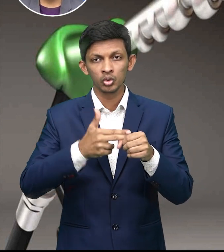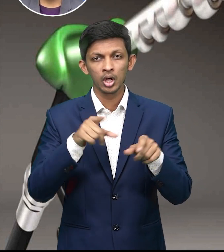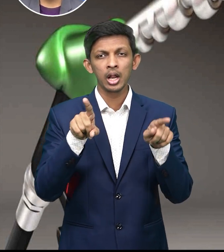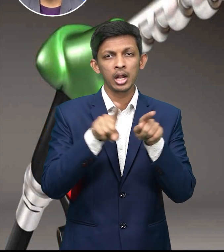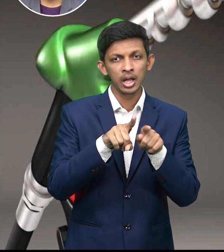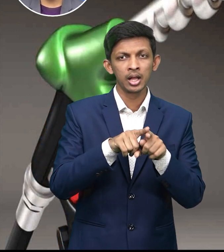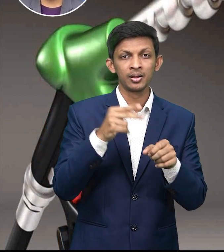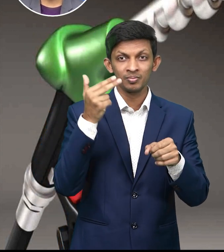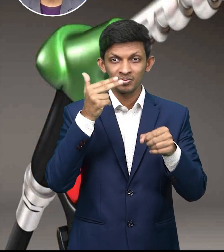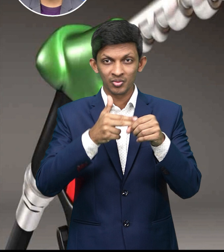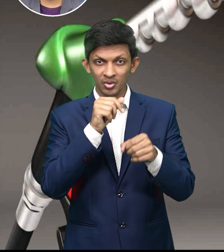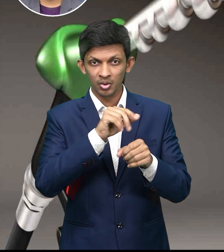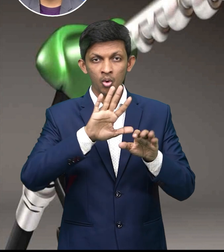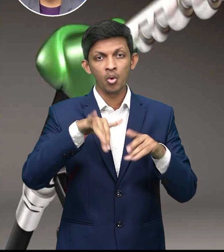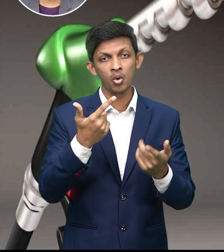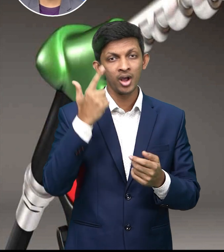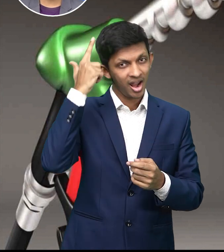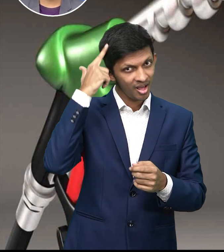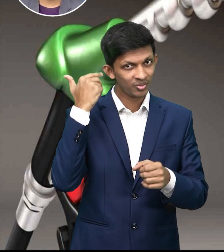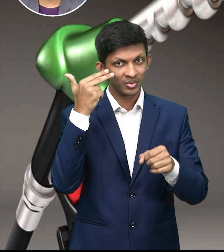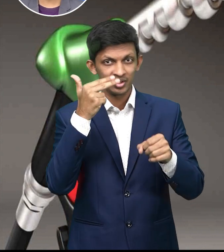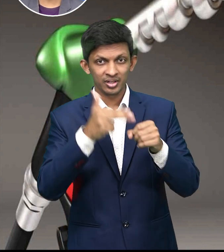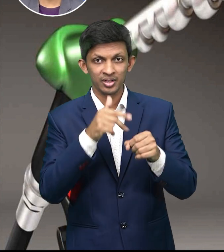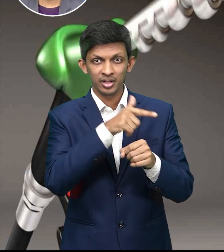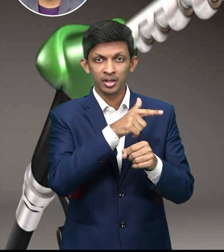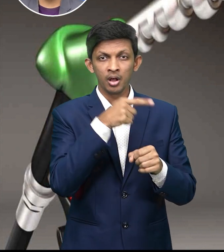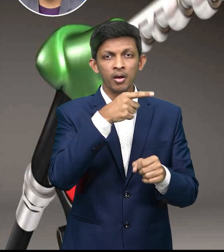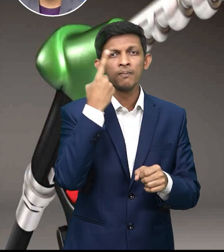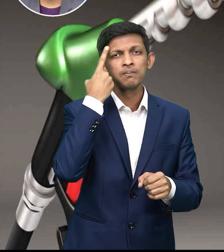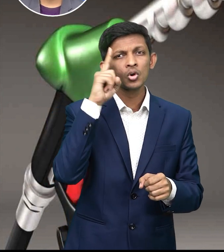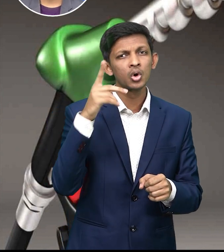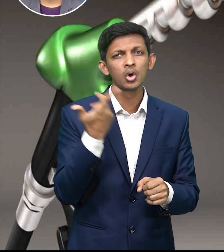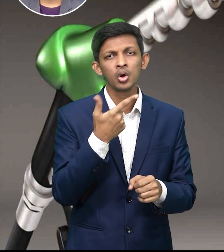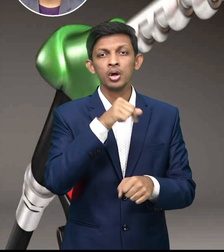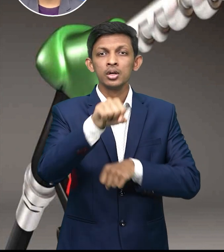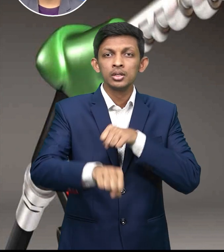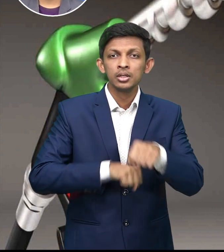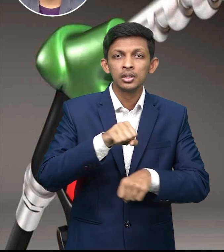petrol or diesel except for the bicycle.